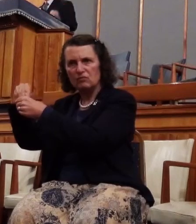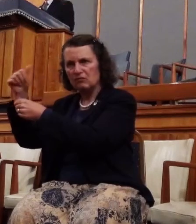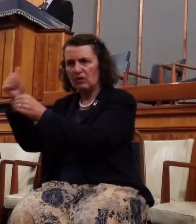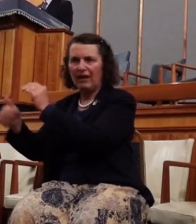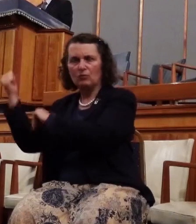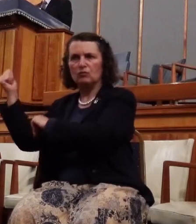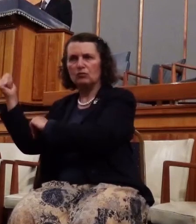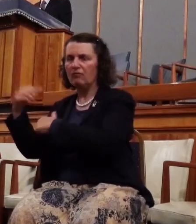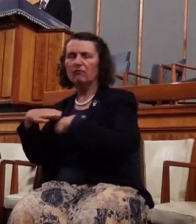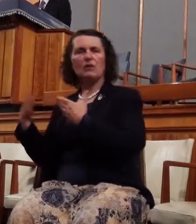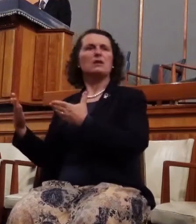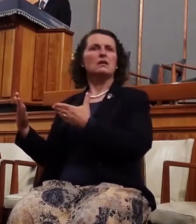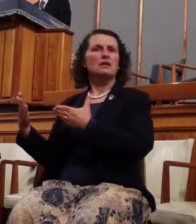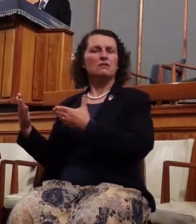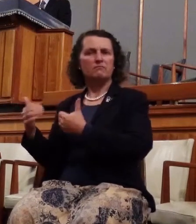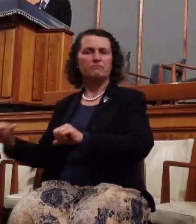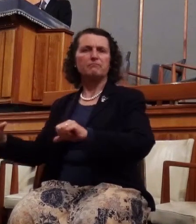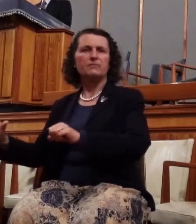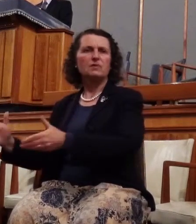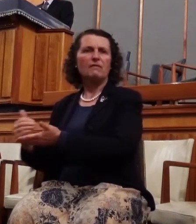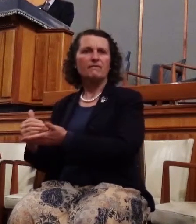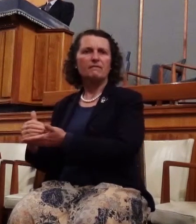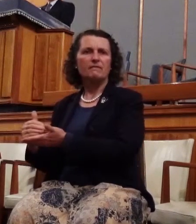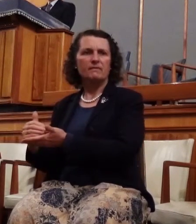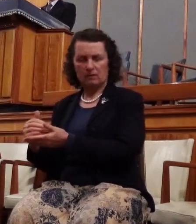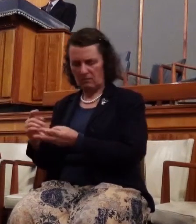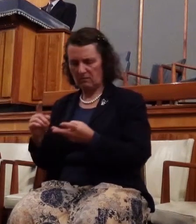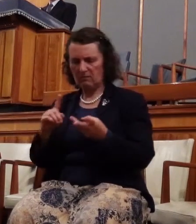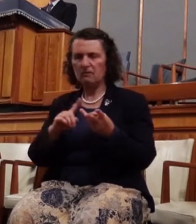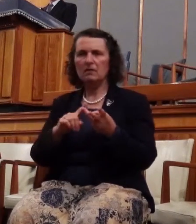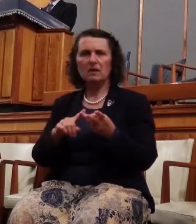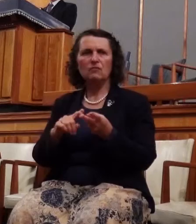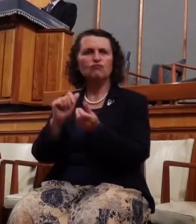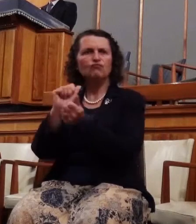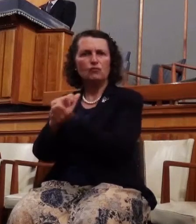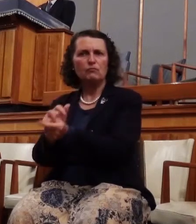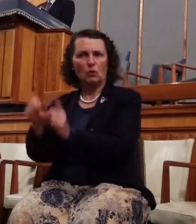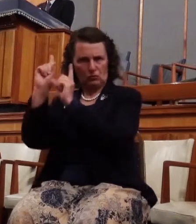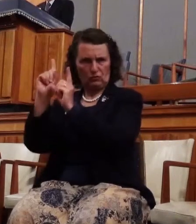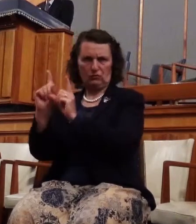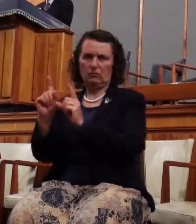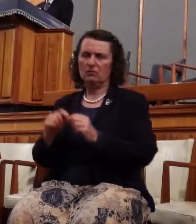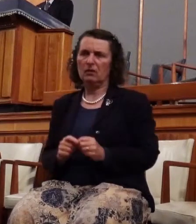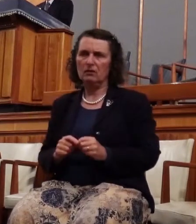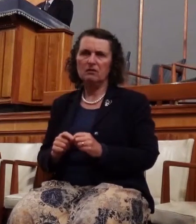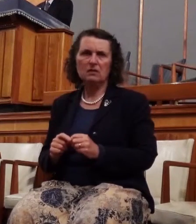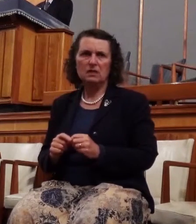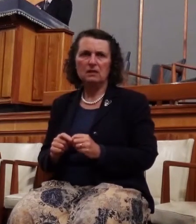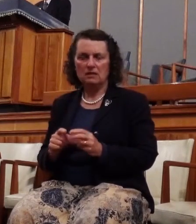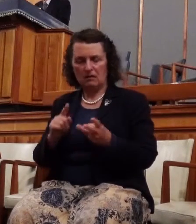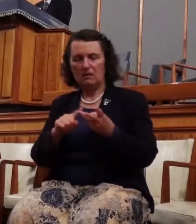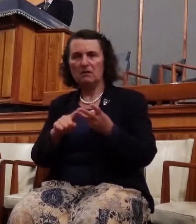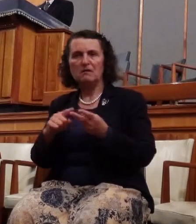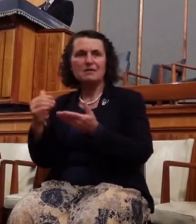free. Oh, there is no greater freedom. Then the jailer is also saved, we are told, with